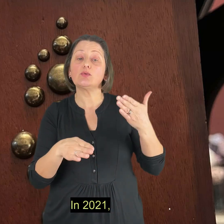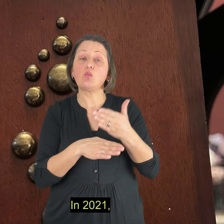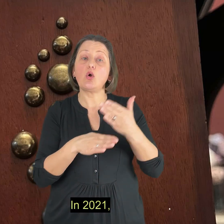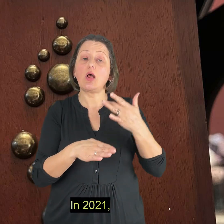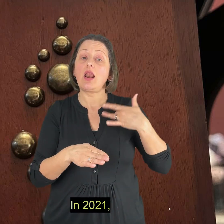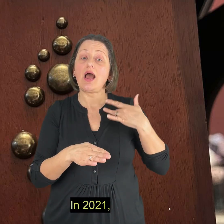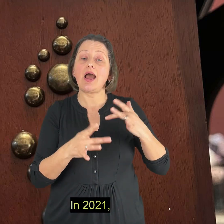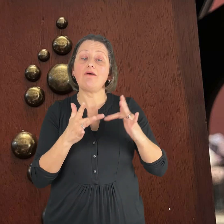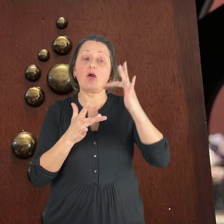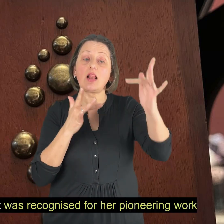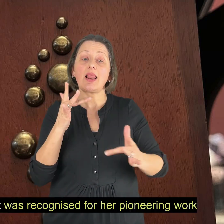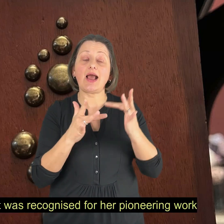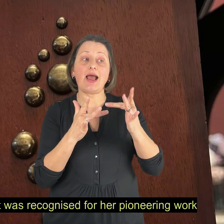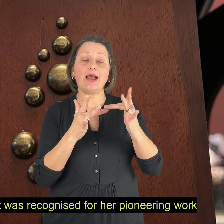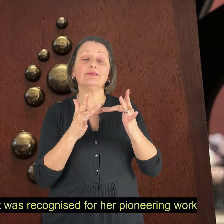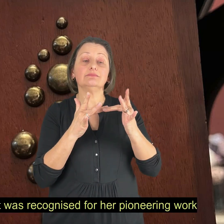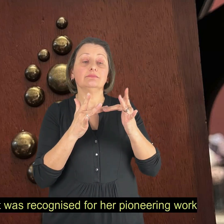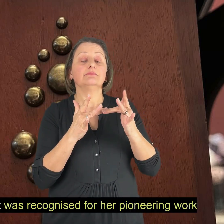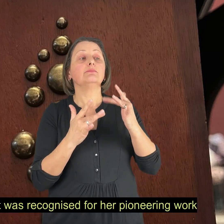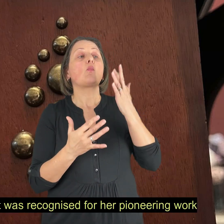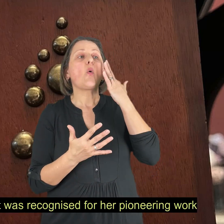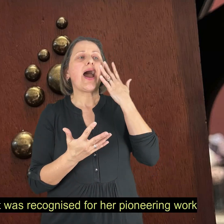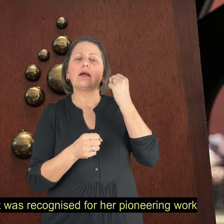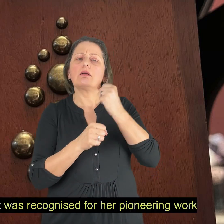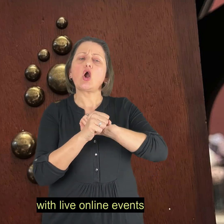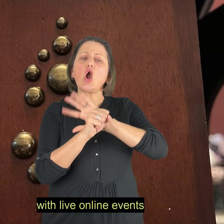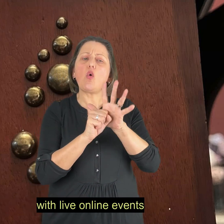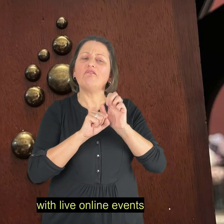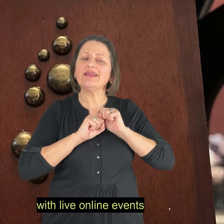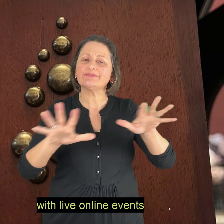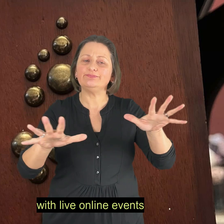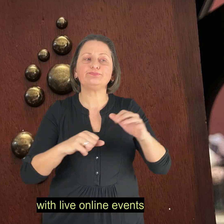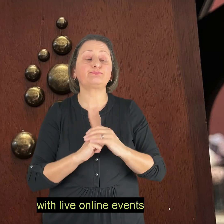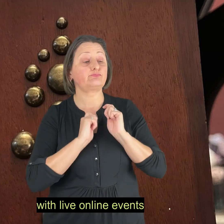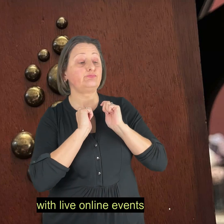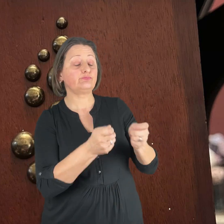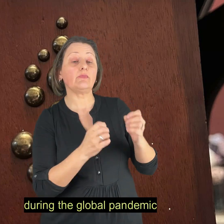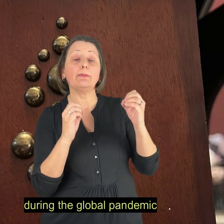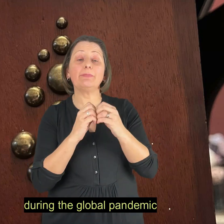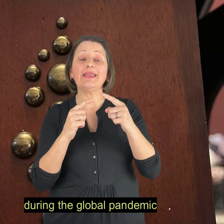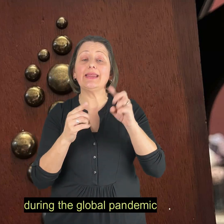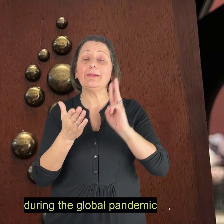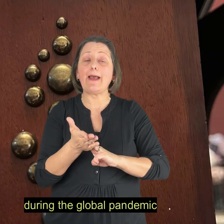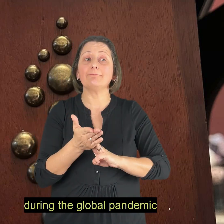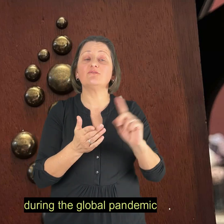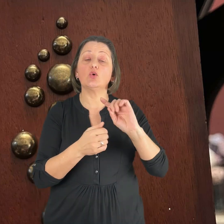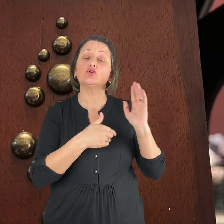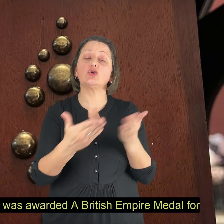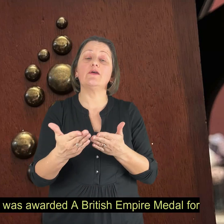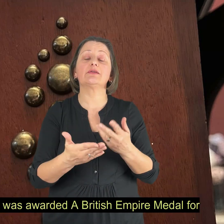In 2021, Kat was recognised for her pioneering work with live online events during the global